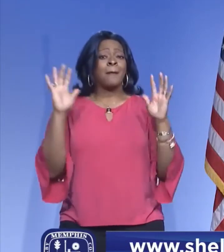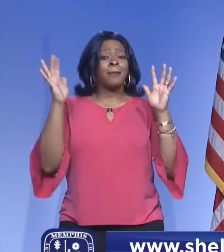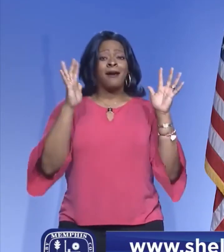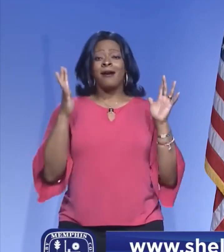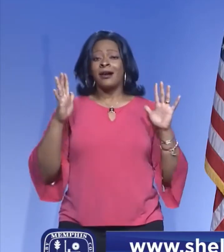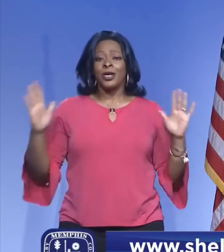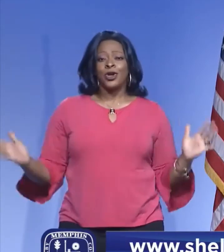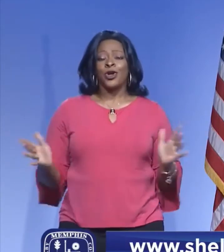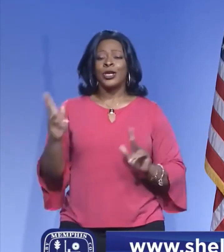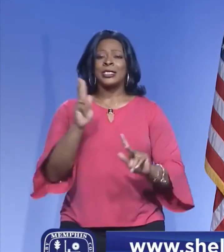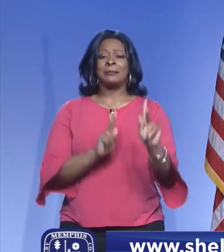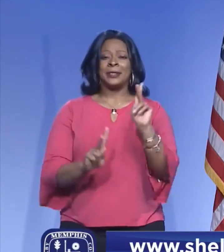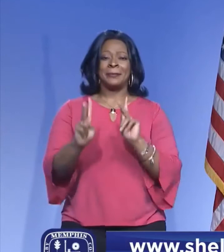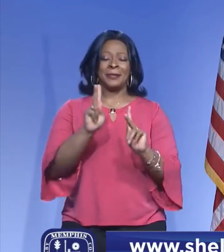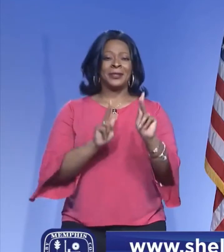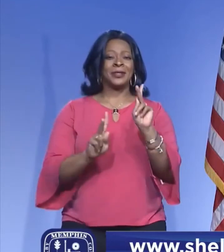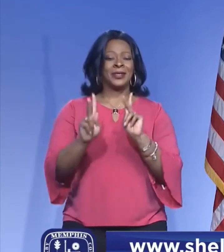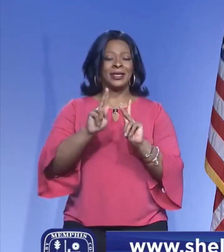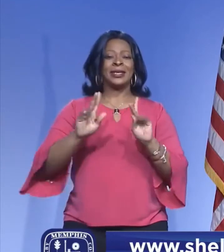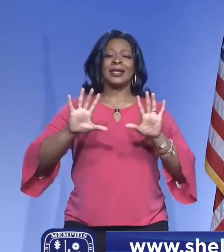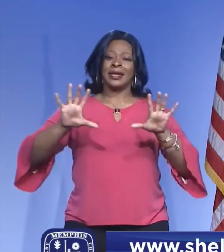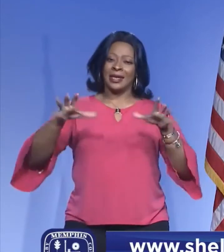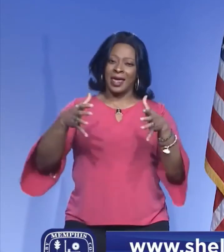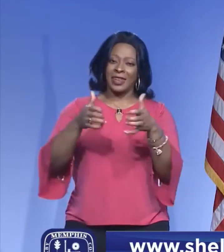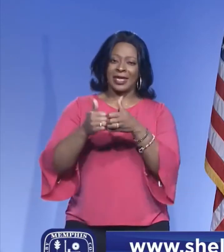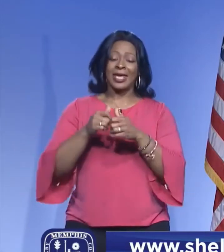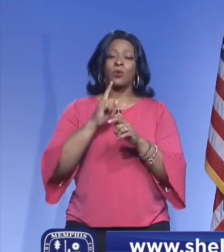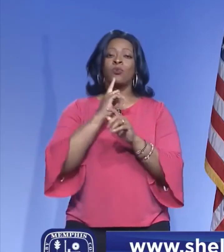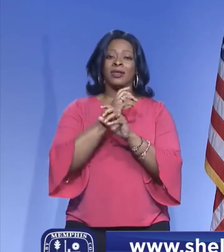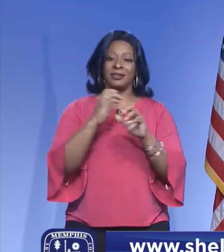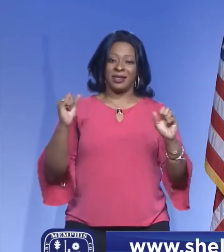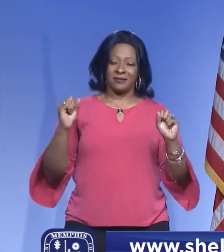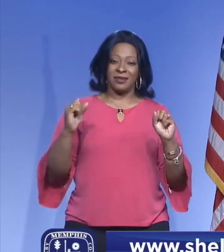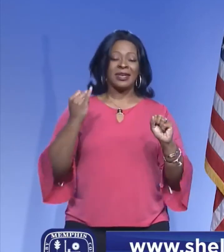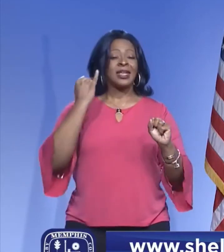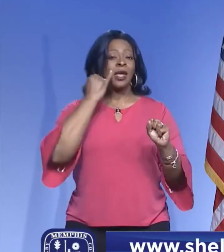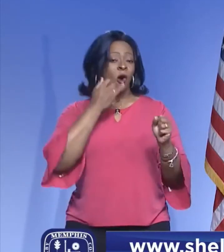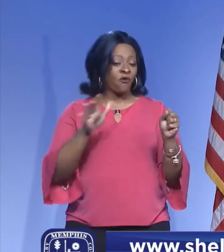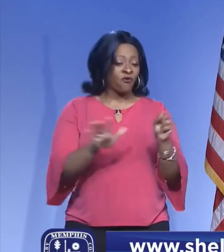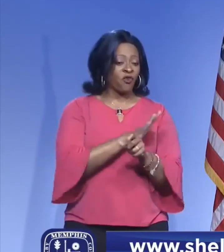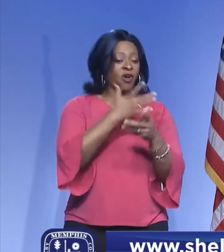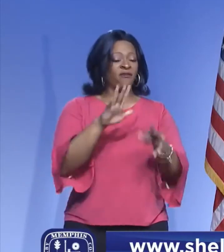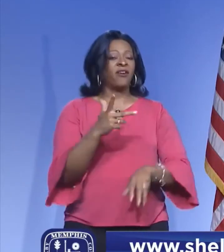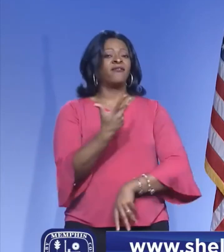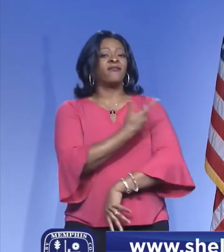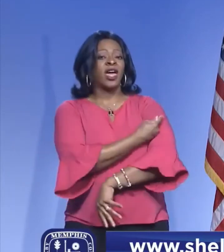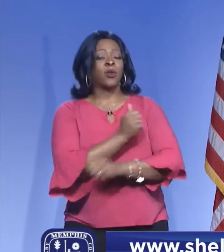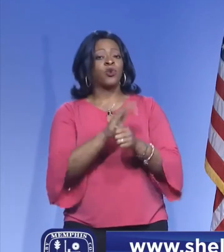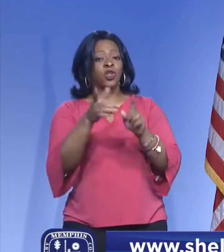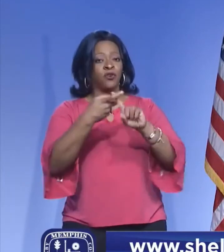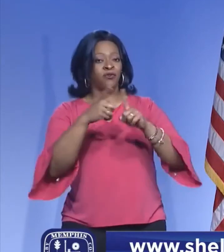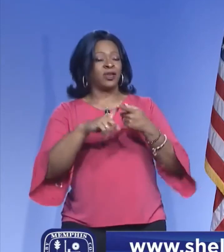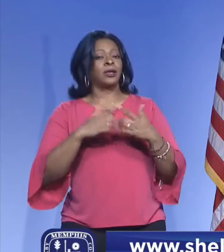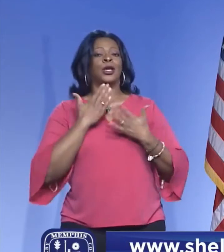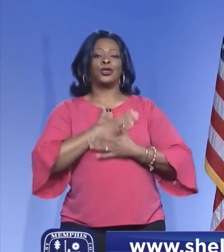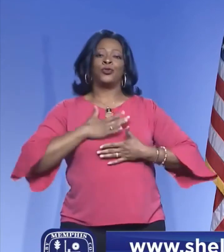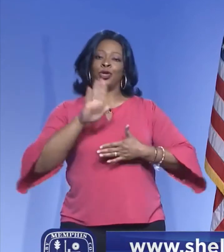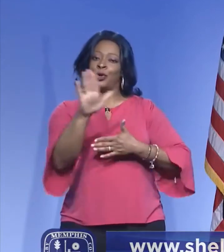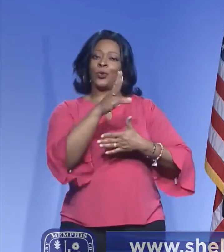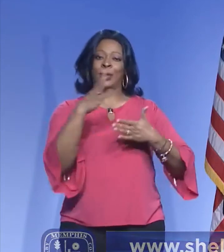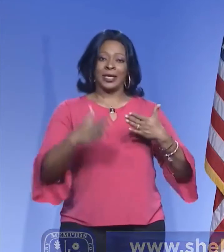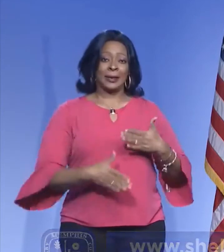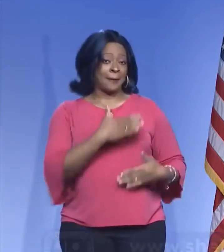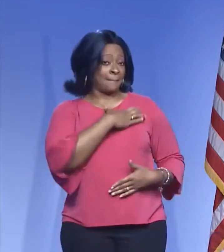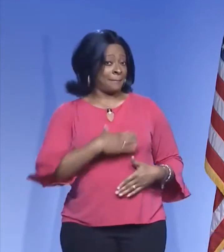encourage people to gather together safely. And if you're fully vaccinated with a group of your friends, enjoy the weekend. But